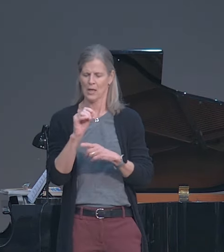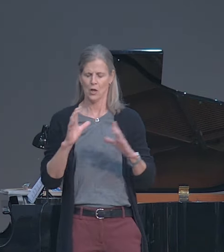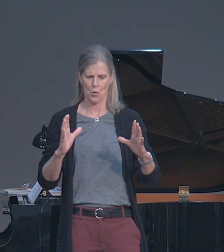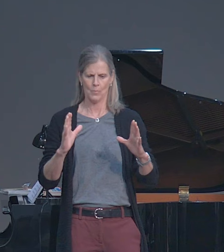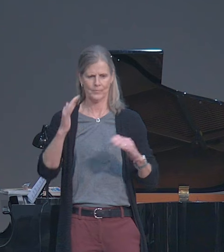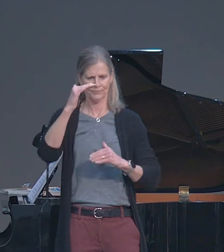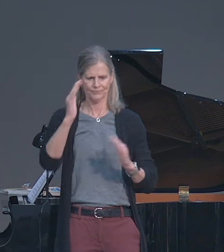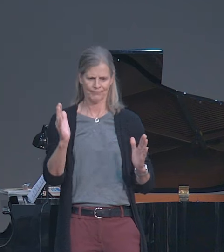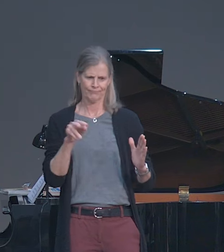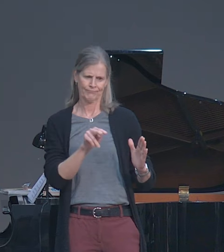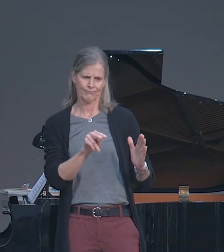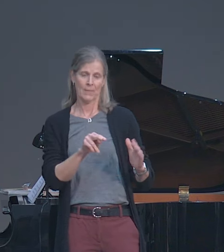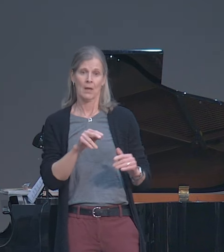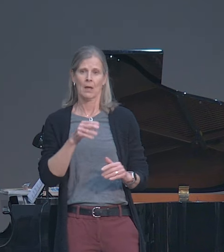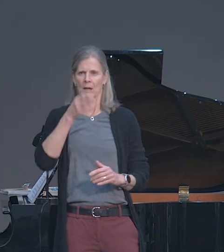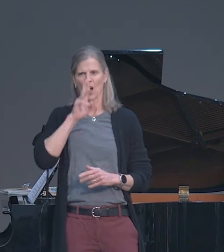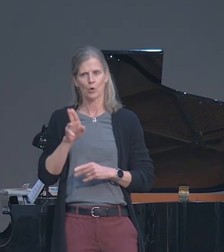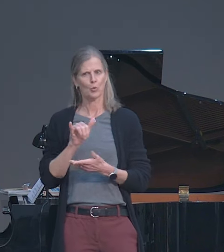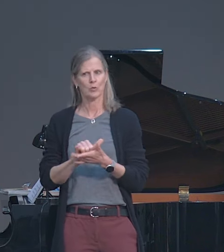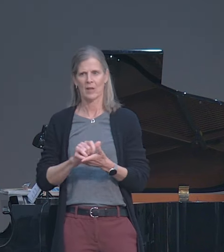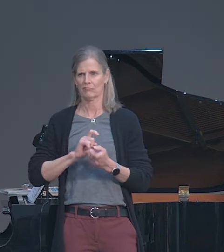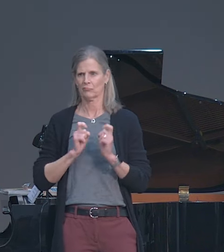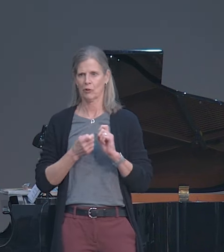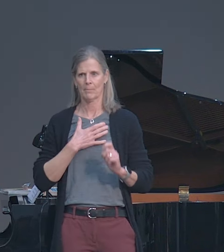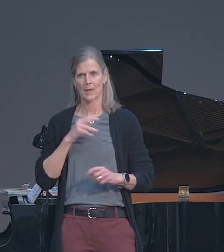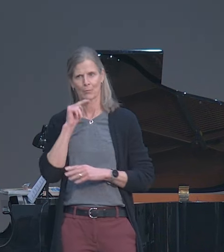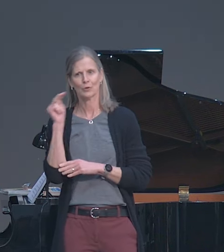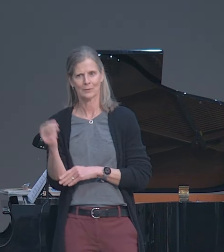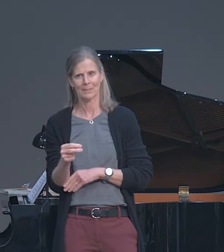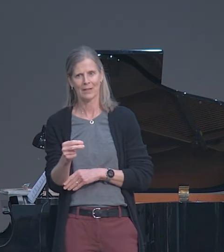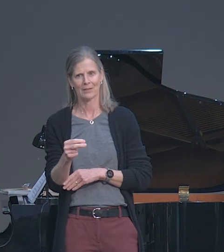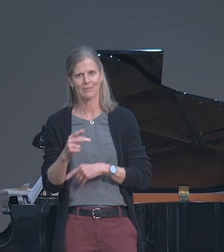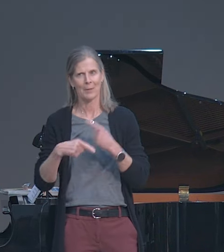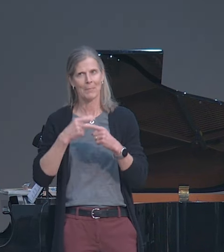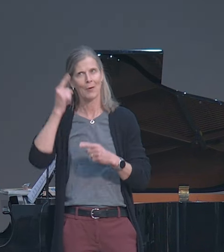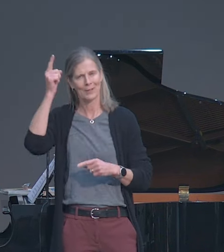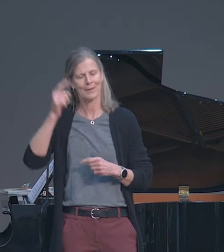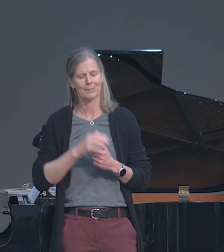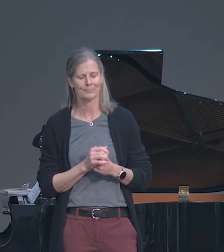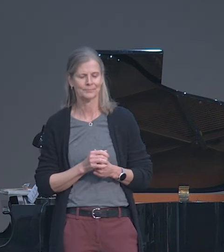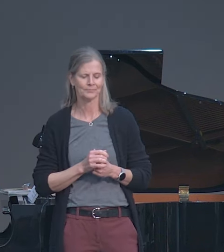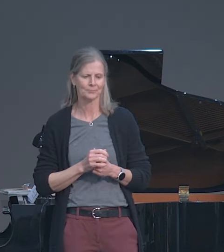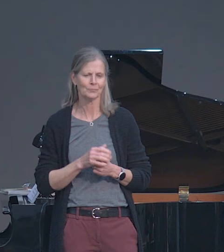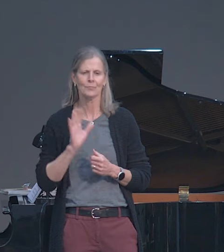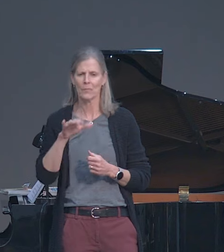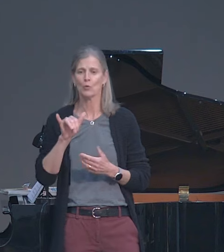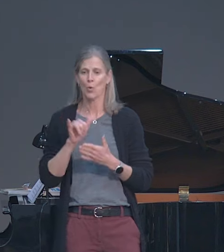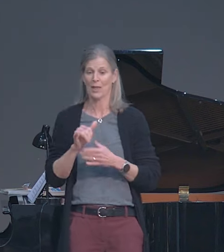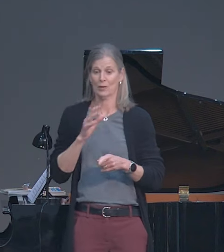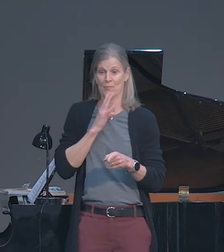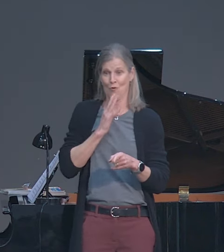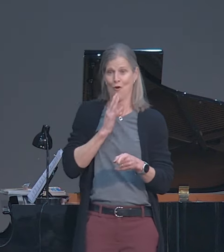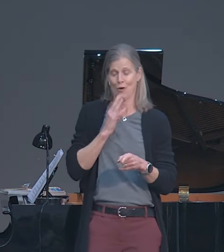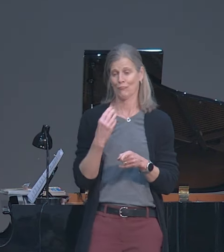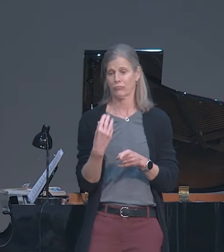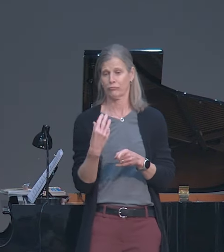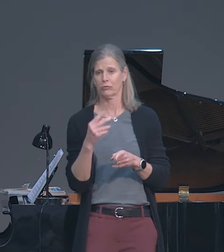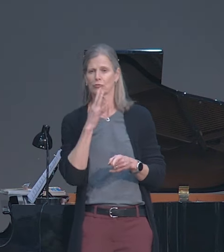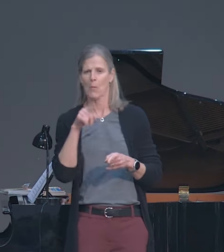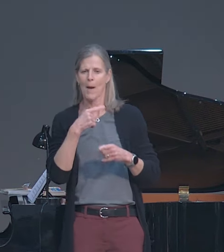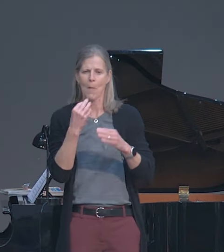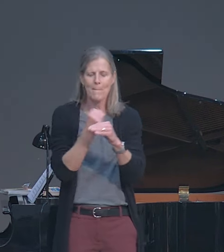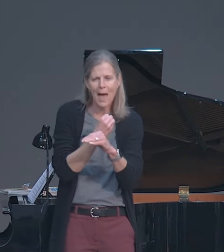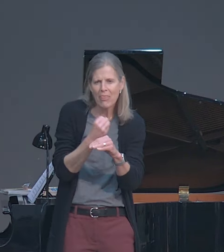used that particular exhibit to forever change my perspective about Him. The narrator was giving some